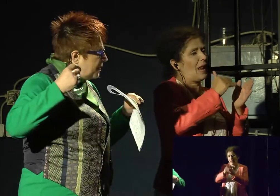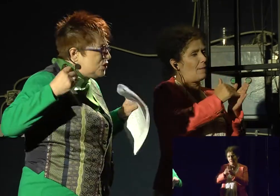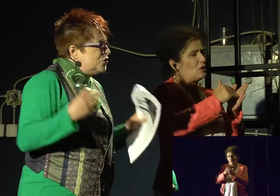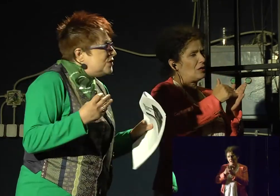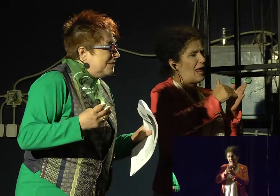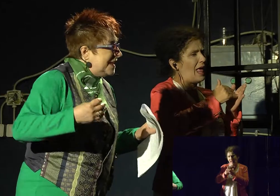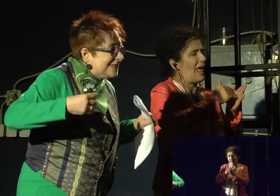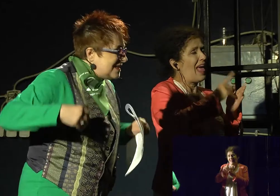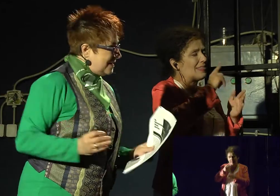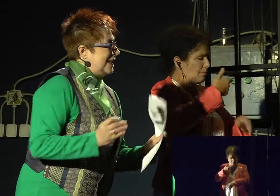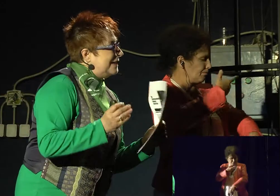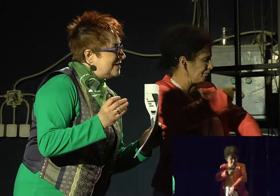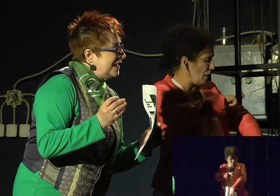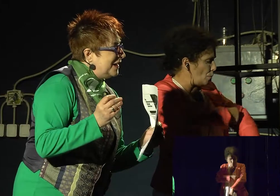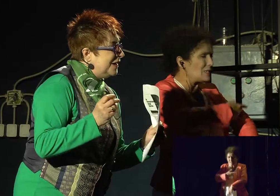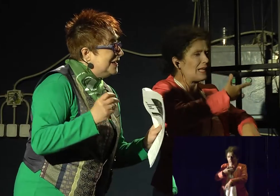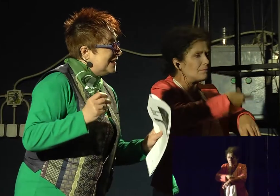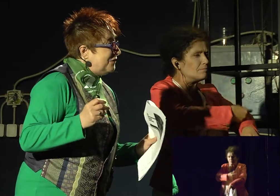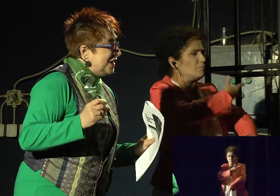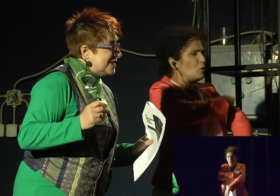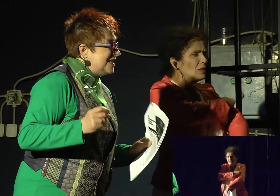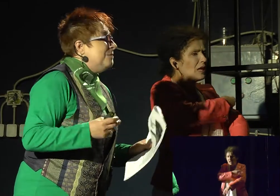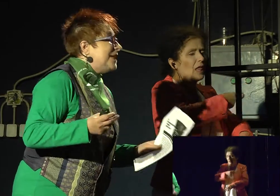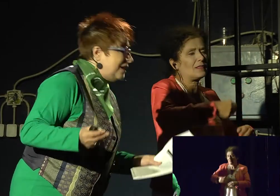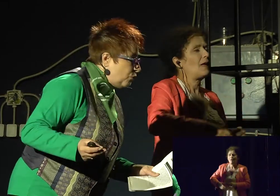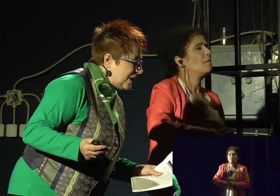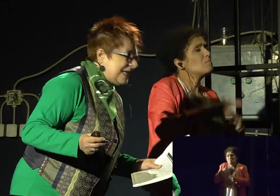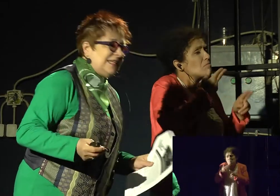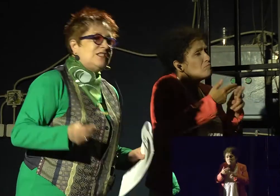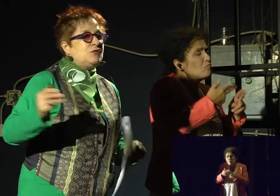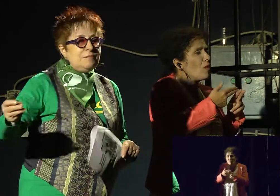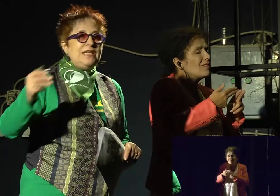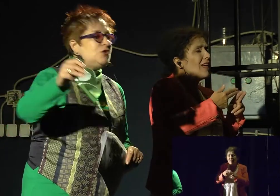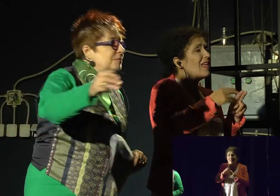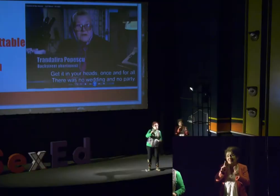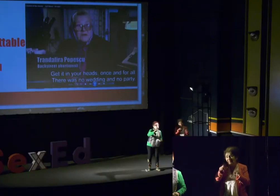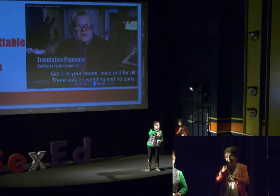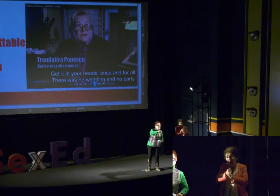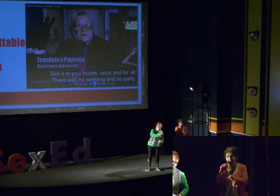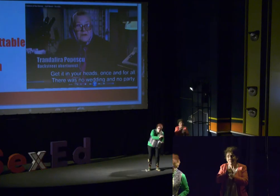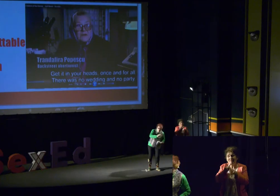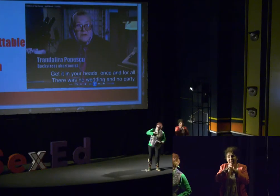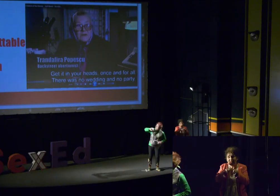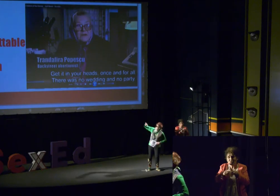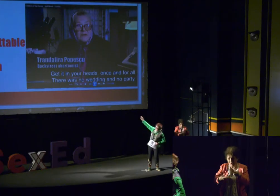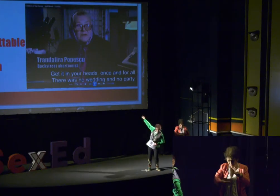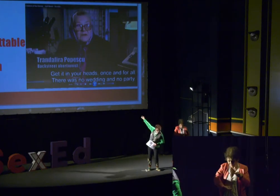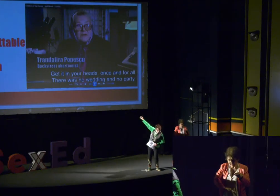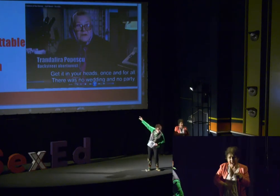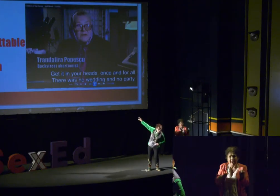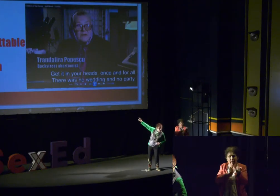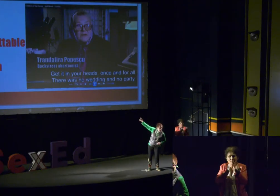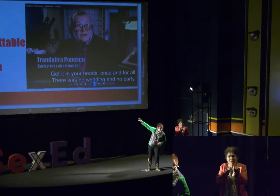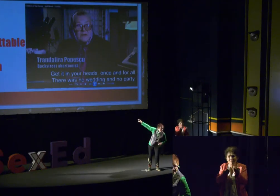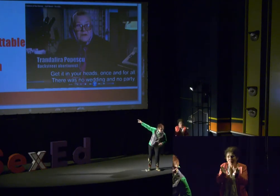were supposed to do something and dislocate the fetus, but it didn't work like that. So somebody took me to a woman like